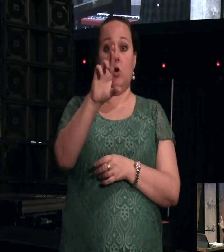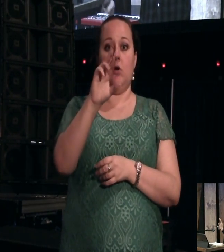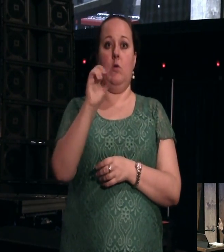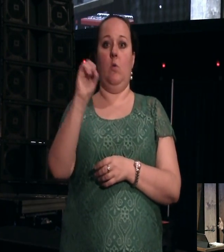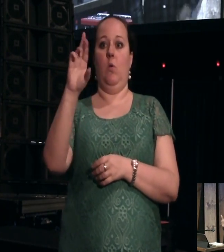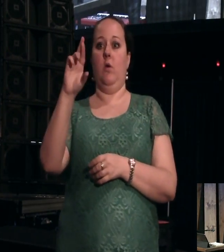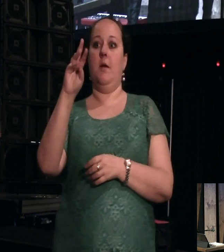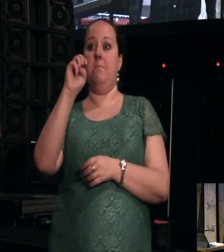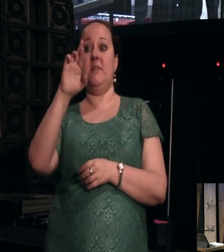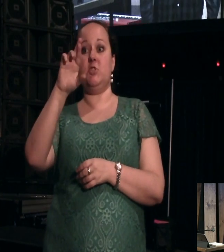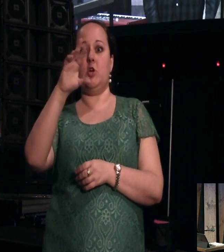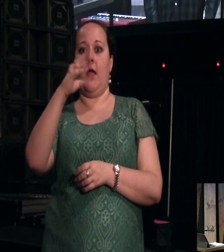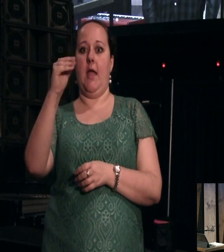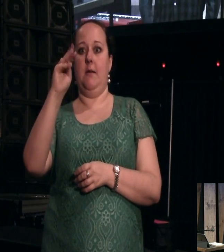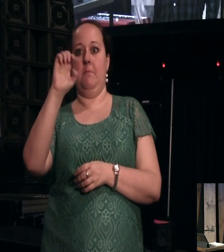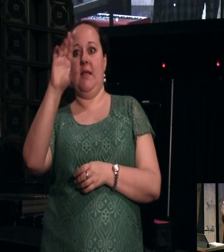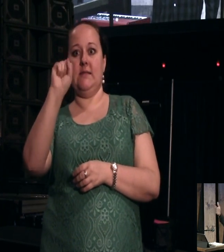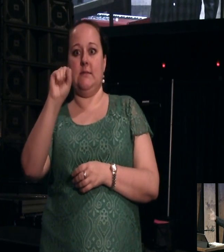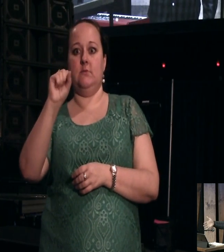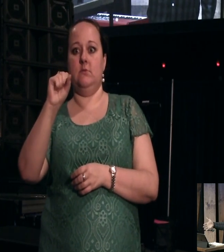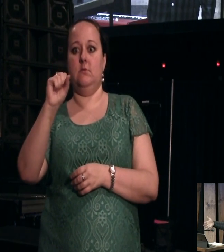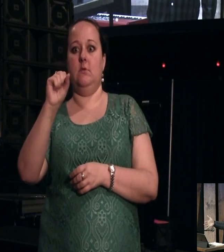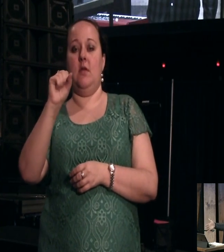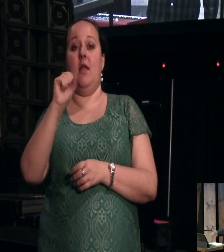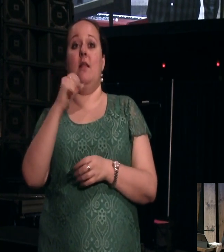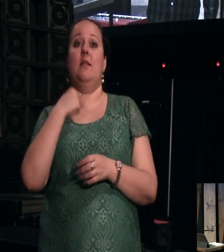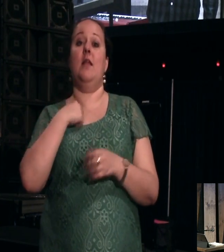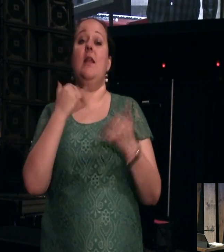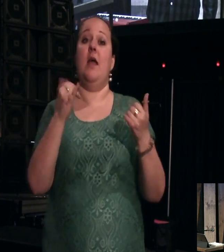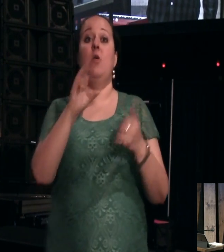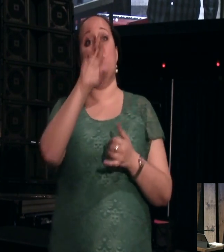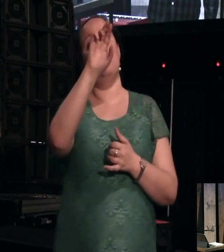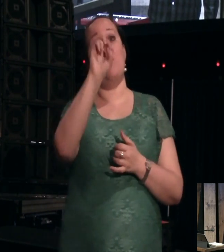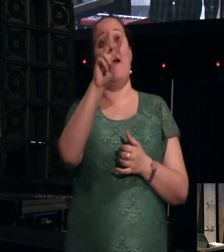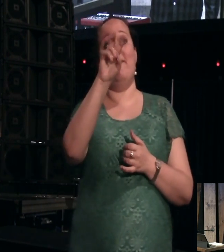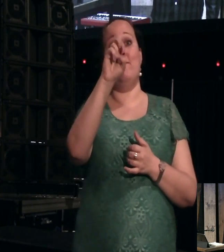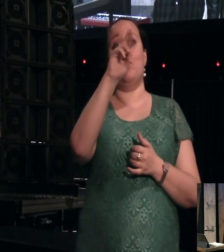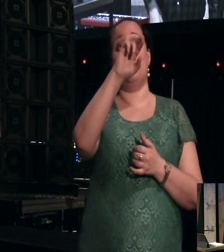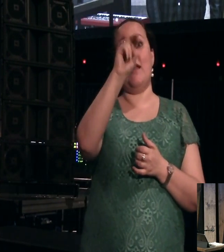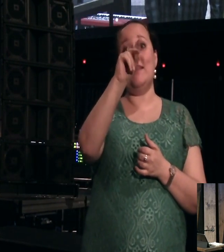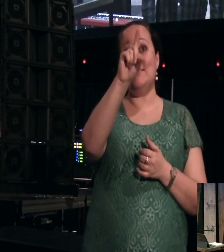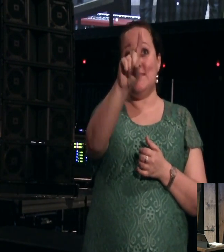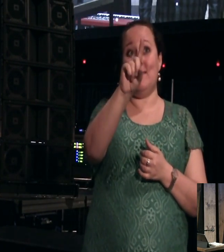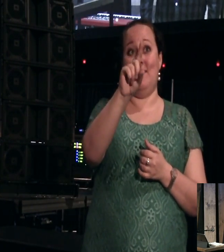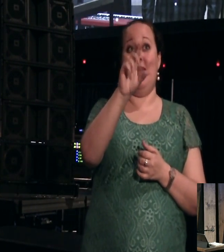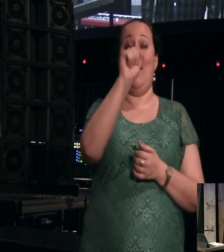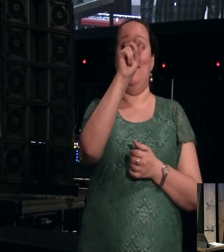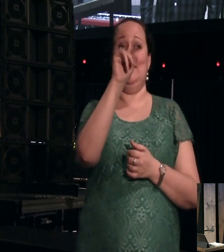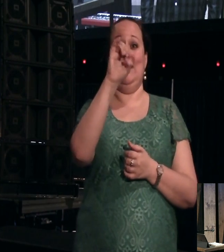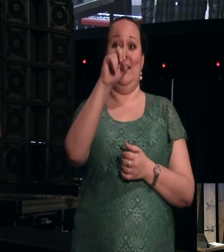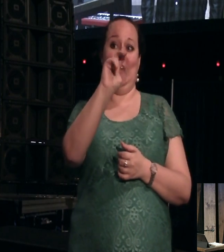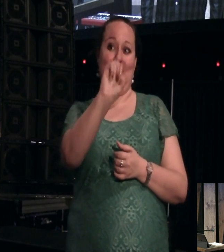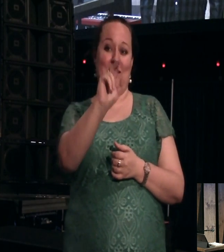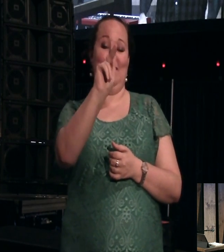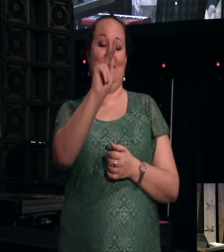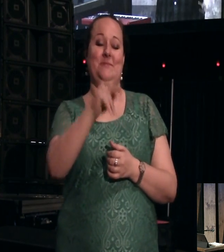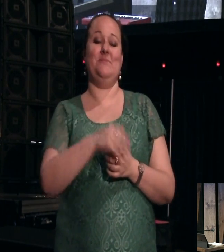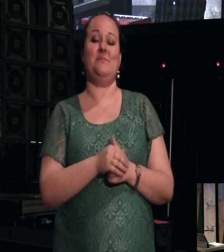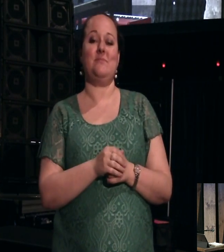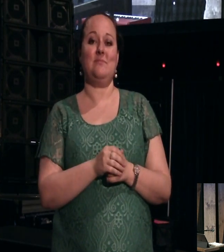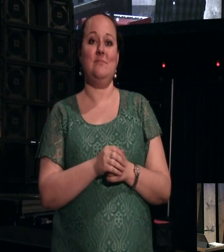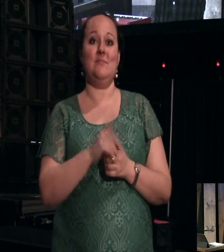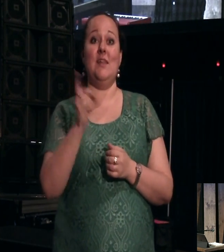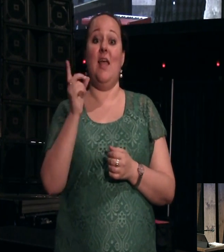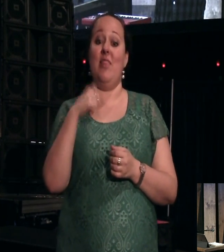you sir or Mr. and Mrs. So-and-so. That's what you guys do to me, Mr. Atik. It's Reverend Atik. Thank you